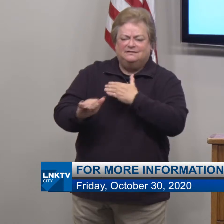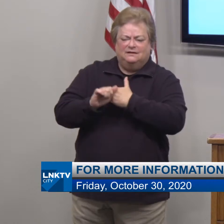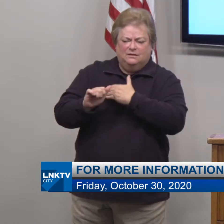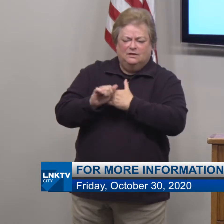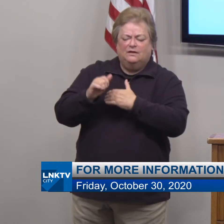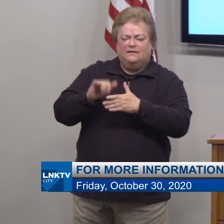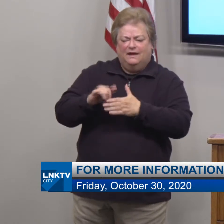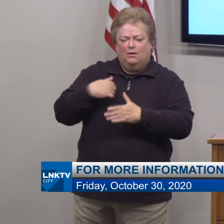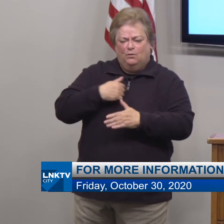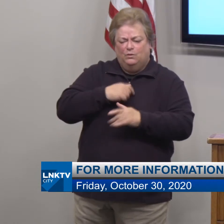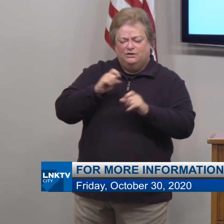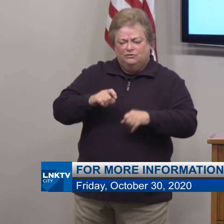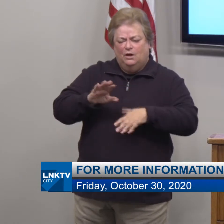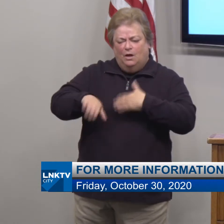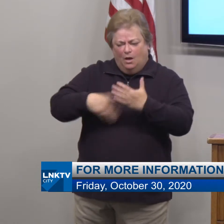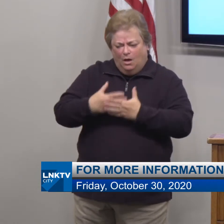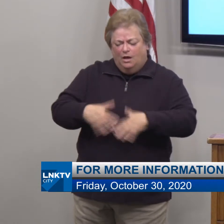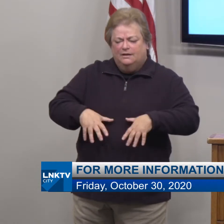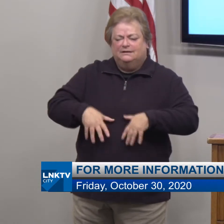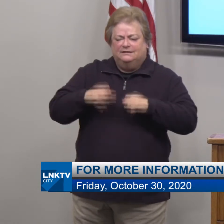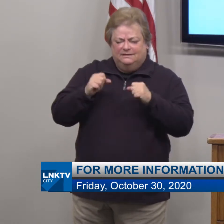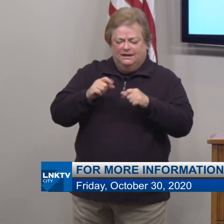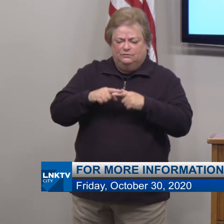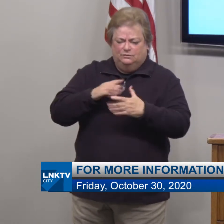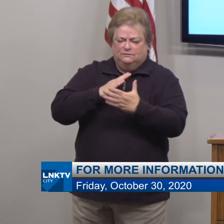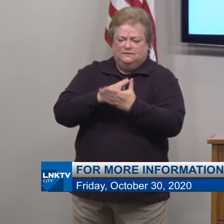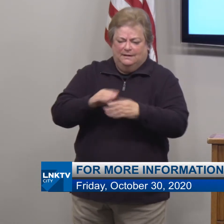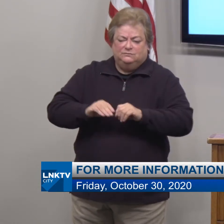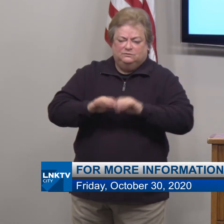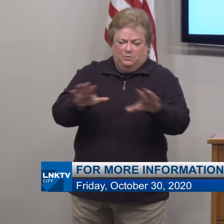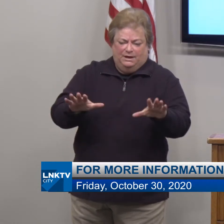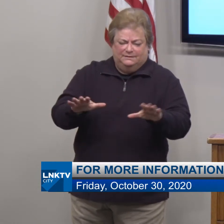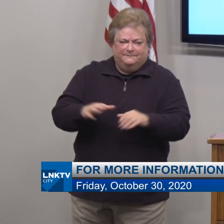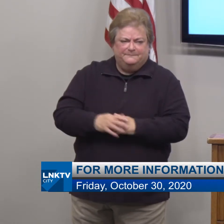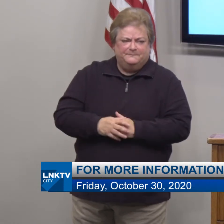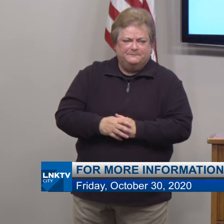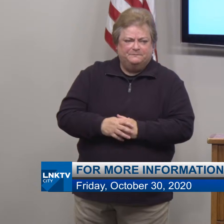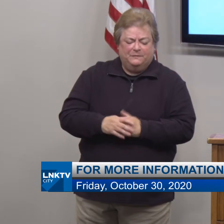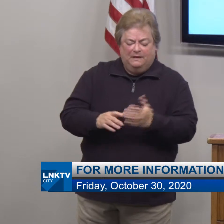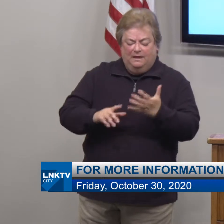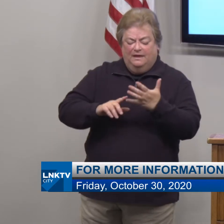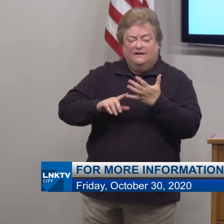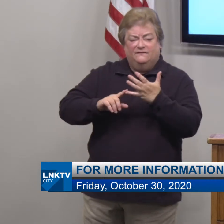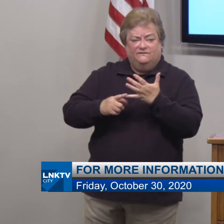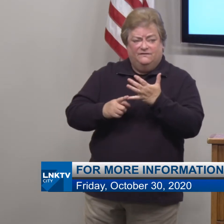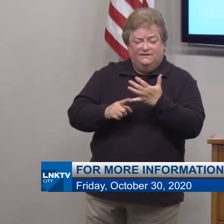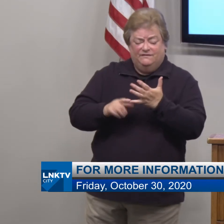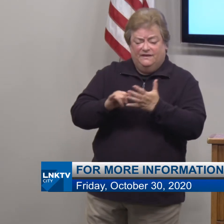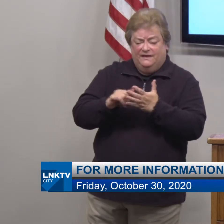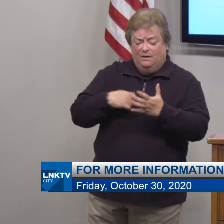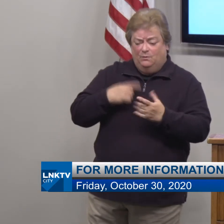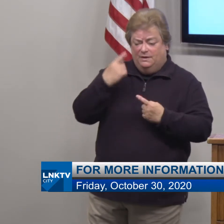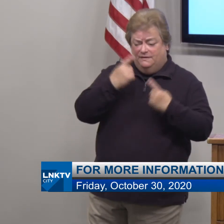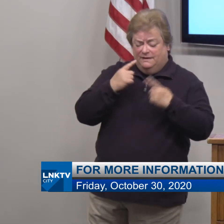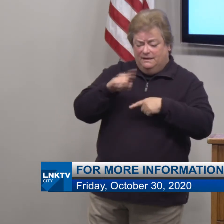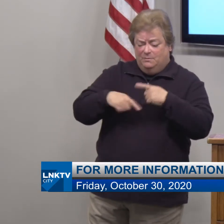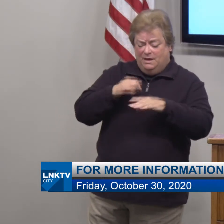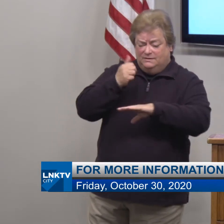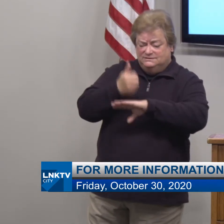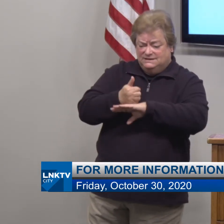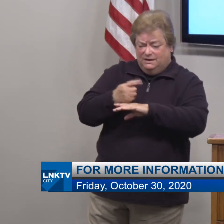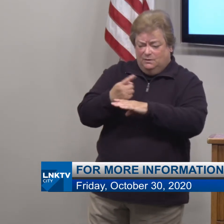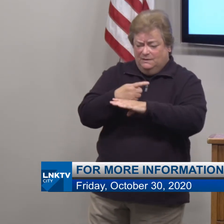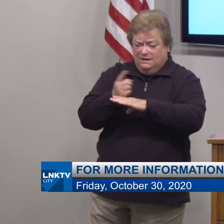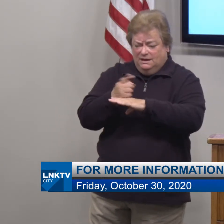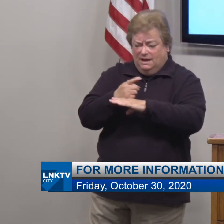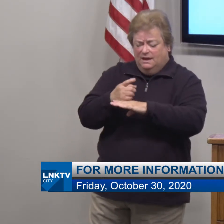be taking to help stop the spread of the virus. The fifth primary factor we consider in setting the dial position is